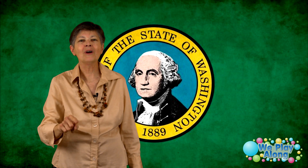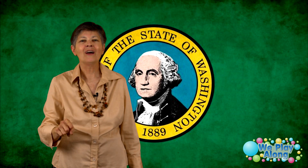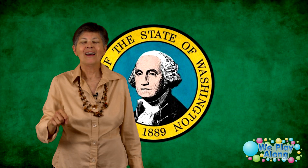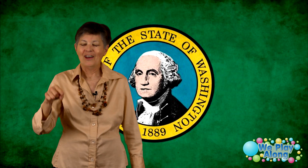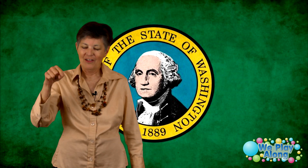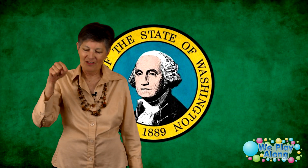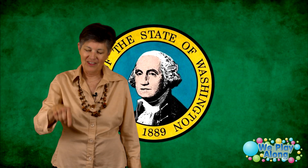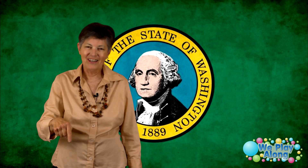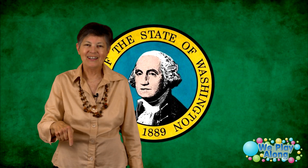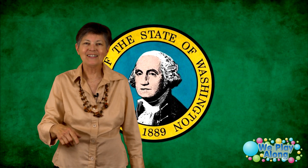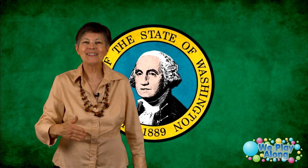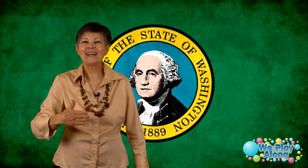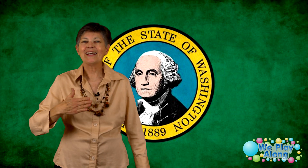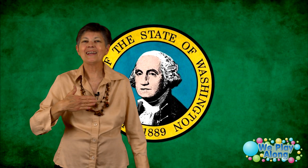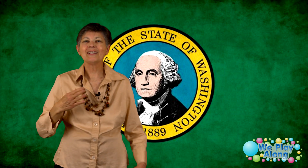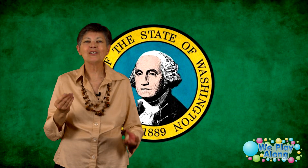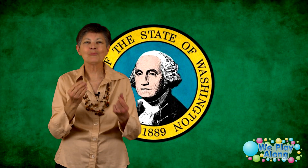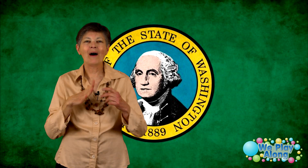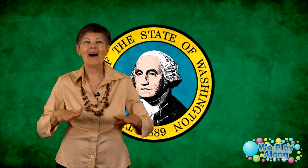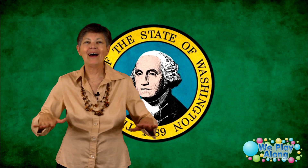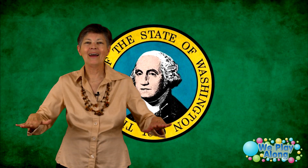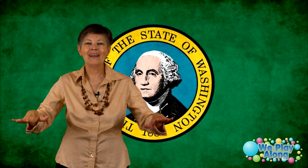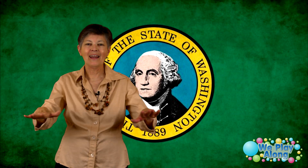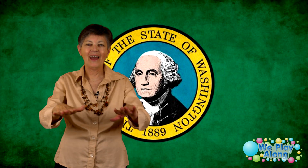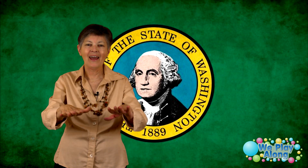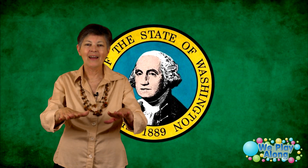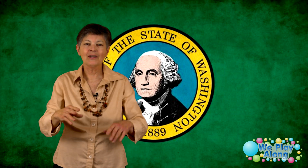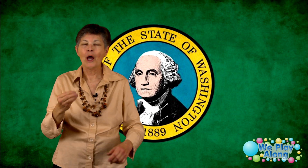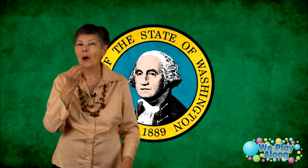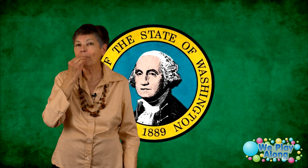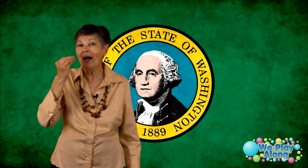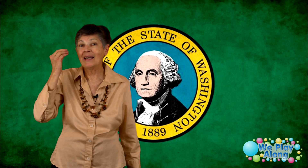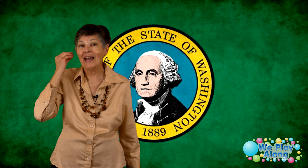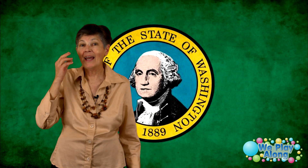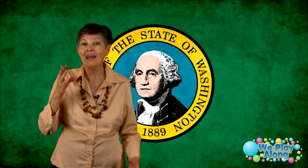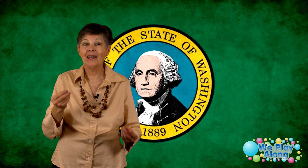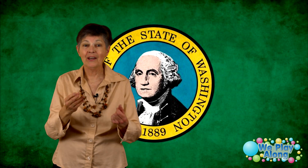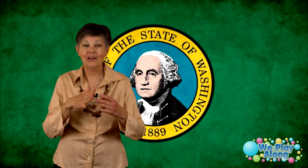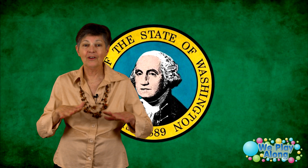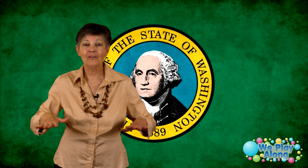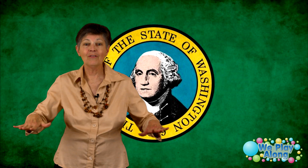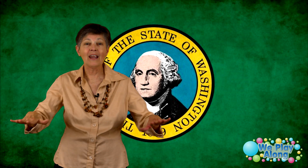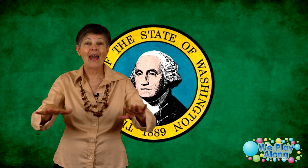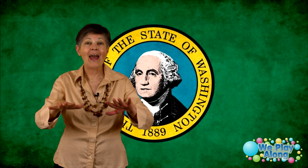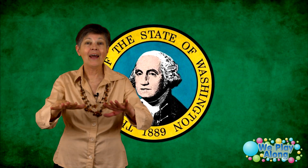roam. This is my land, my native land.